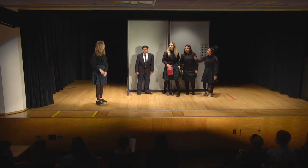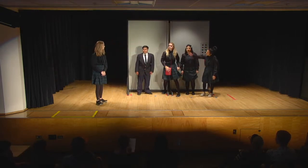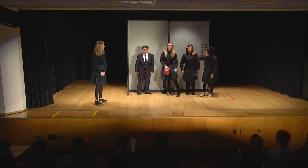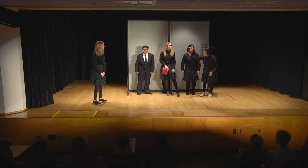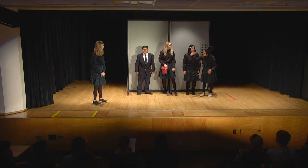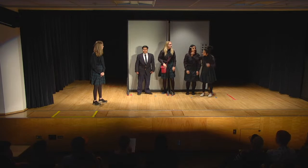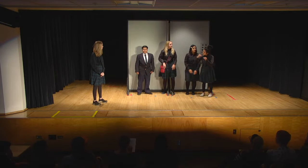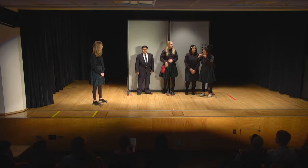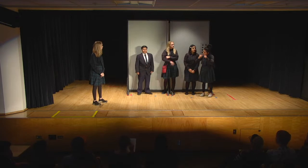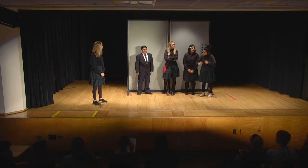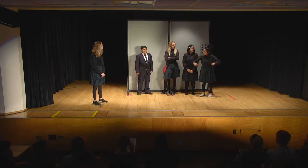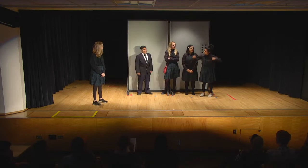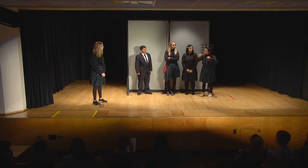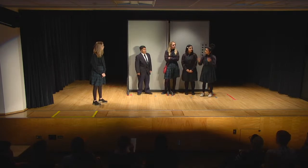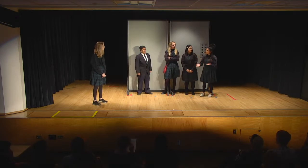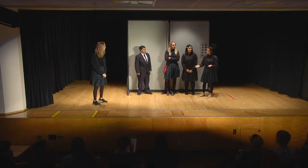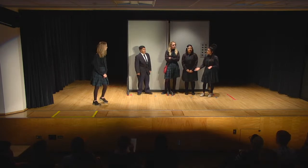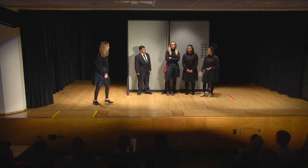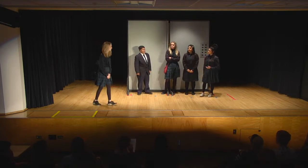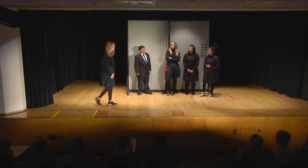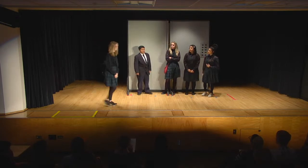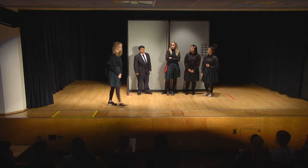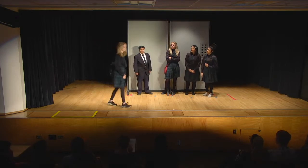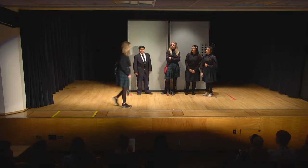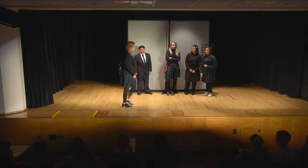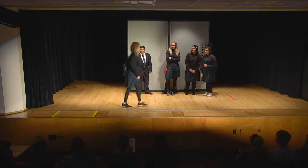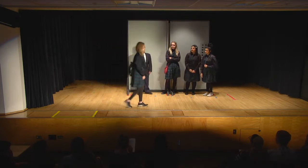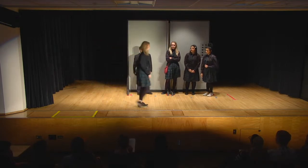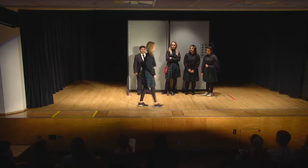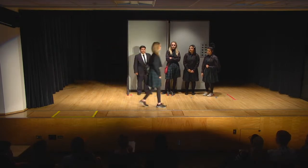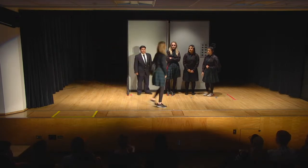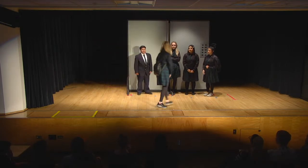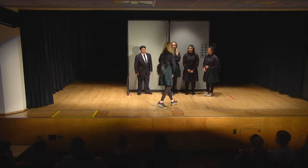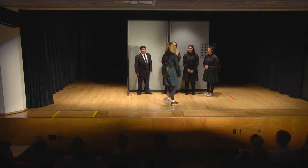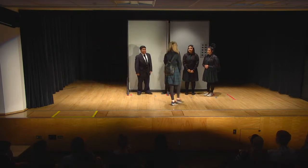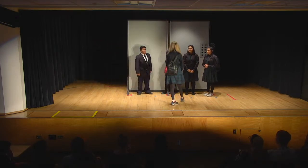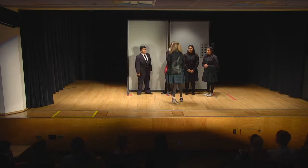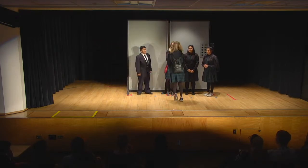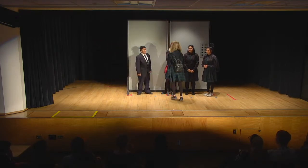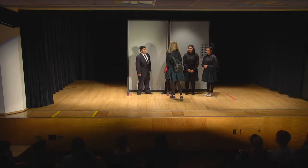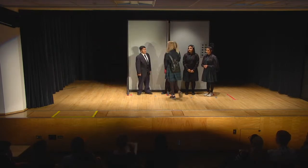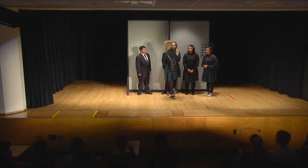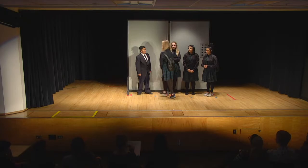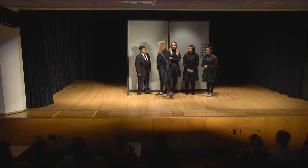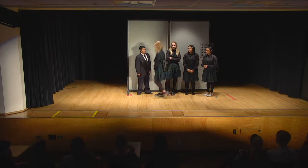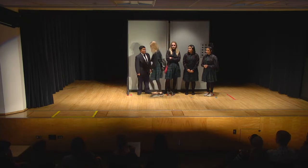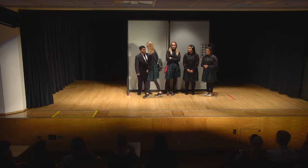I'll take the stairs. There's plenty of room. Melanie sees the elevator is full, walks in.